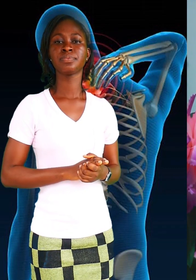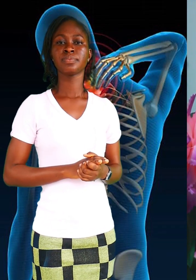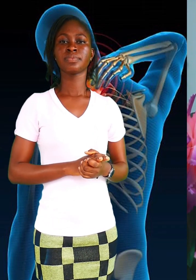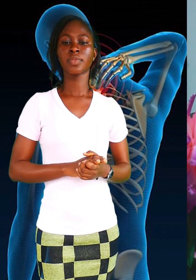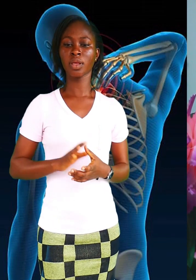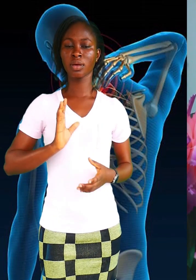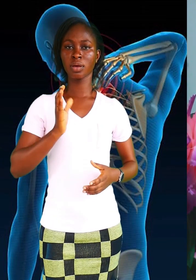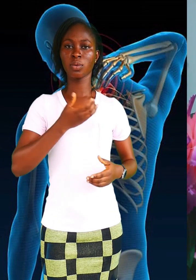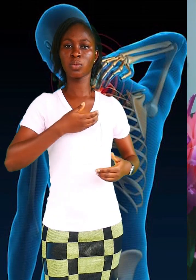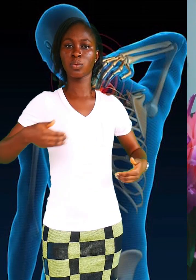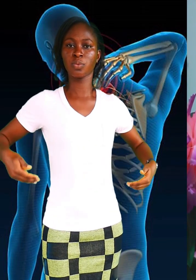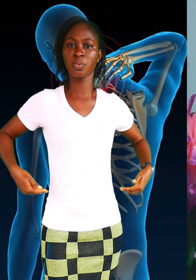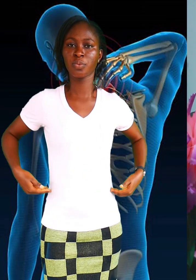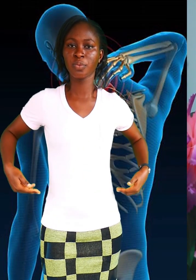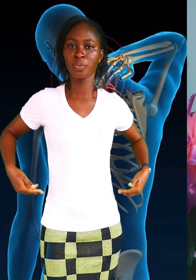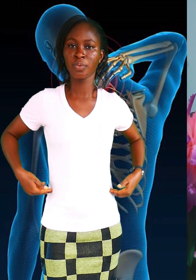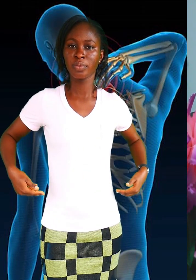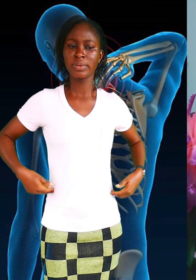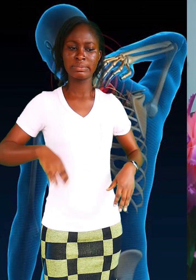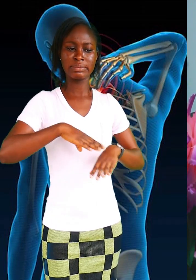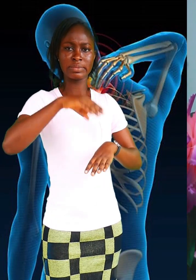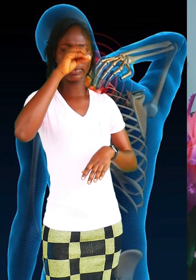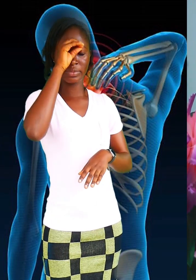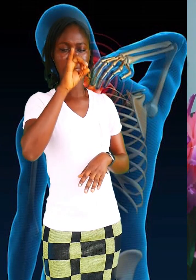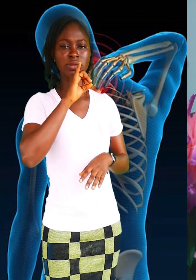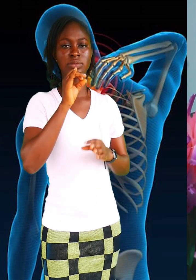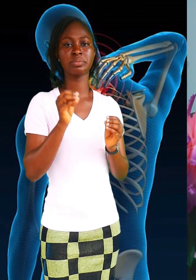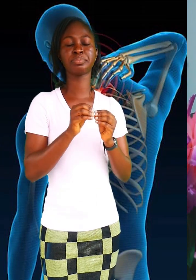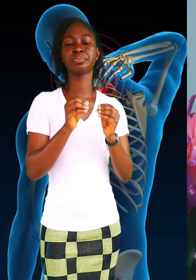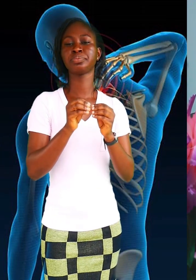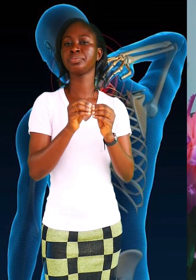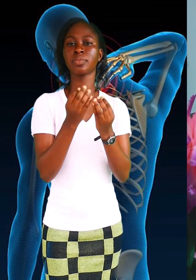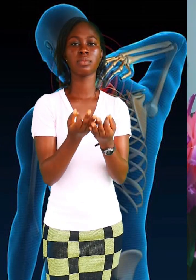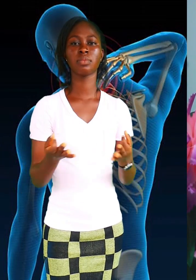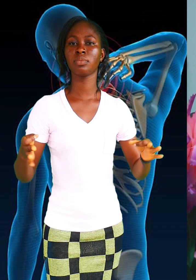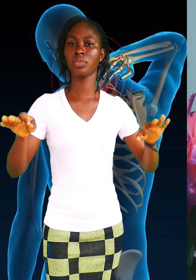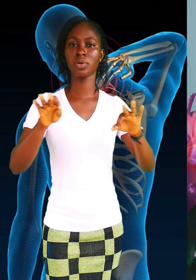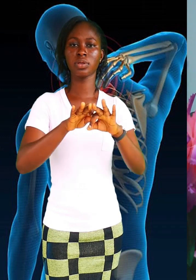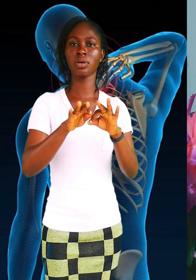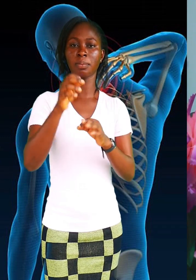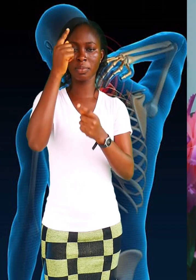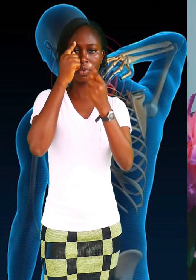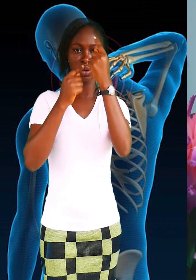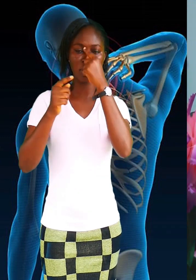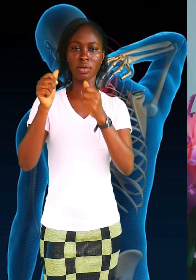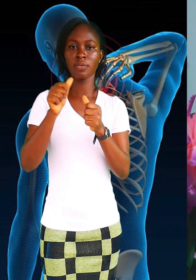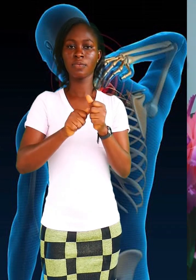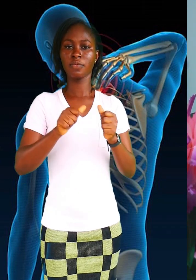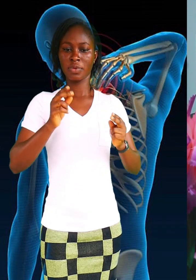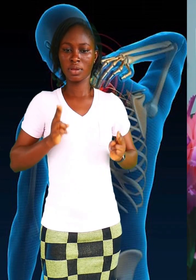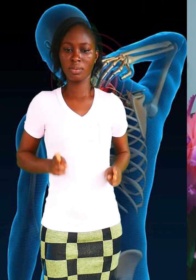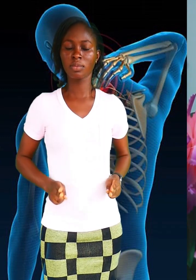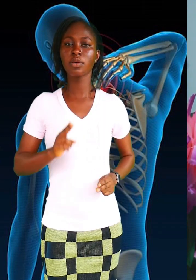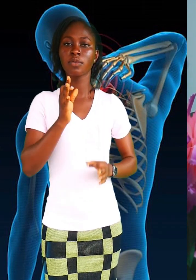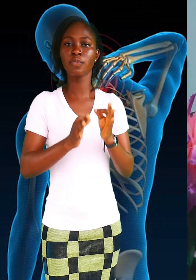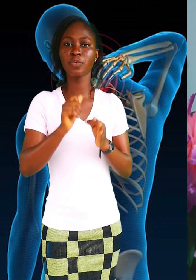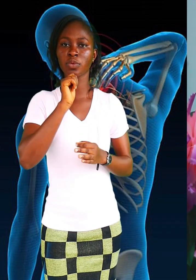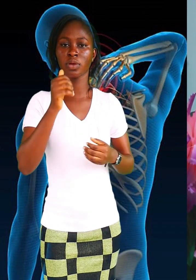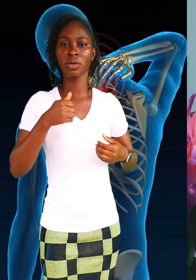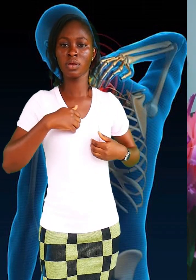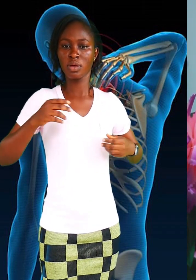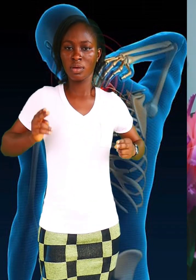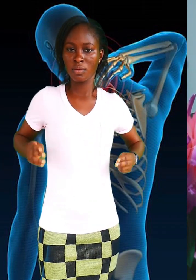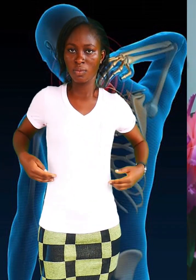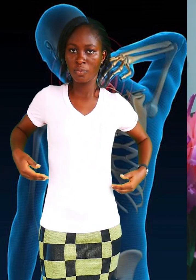ye sissy, whom I disuade, a yankasekasi. If so, Nipper be a winnissia, untimentante,